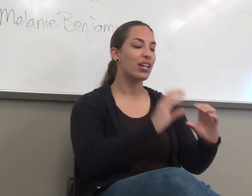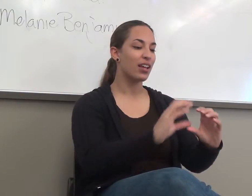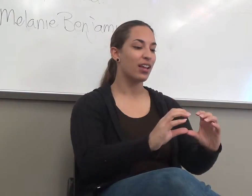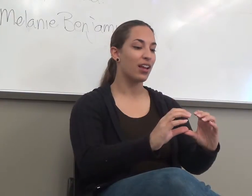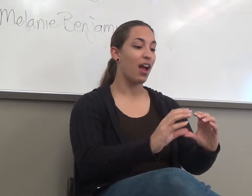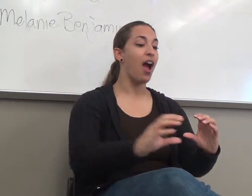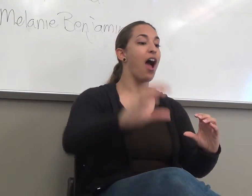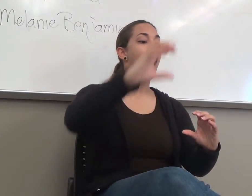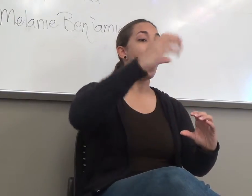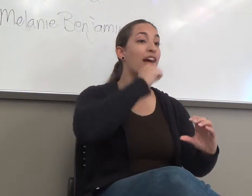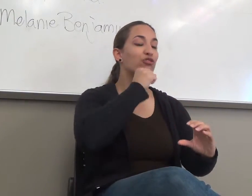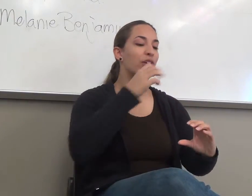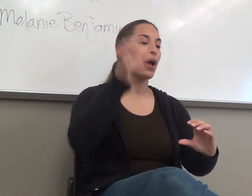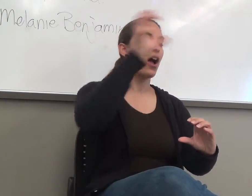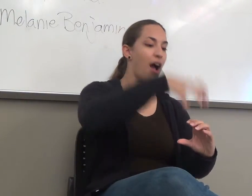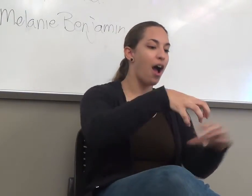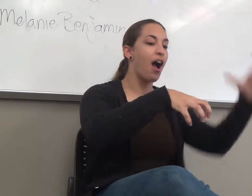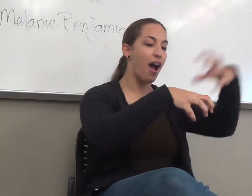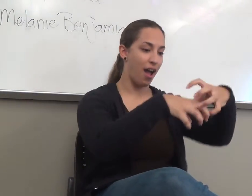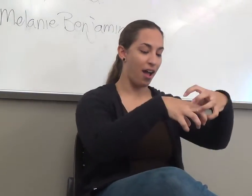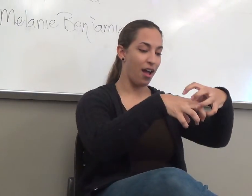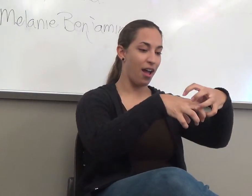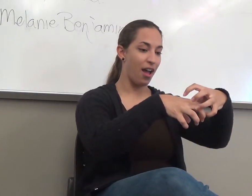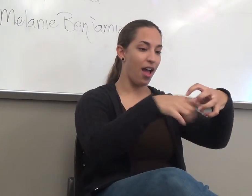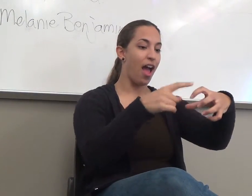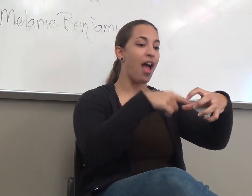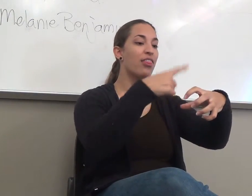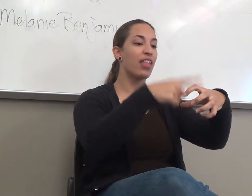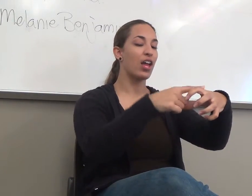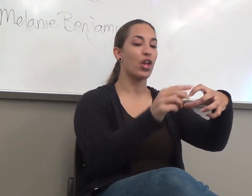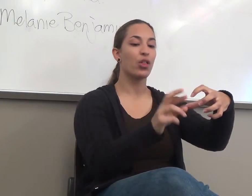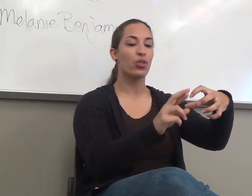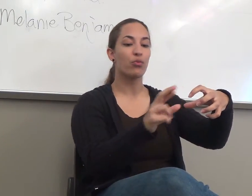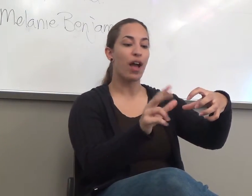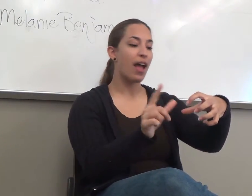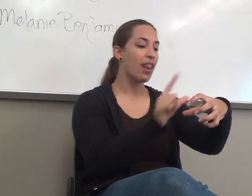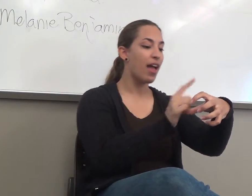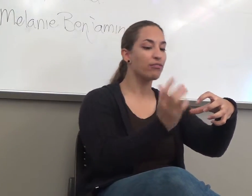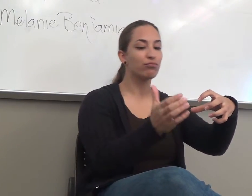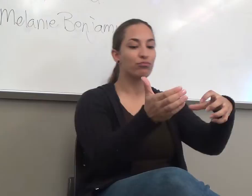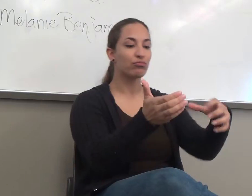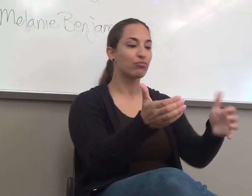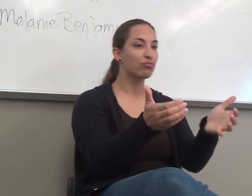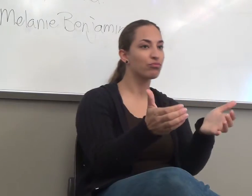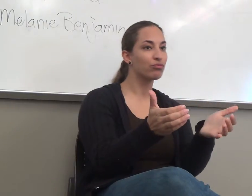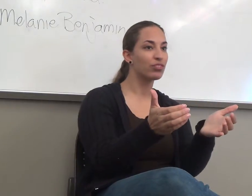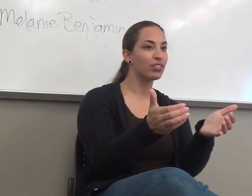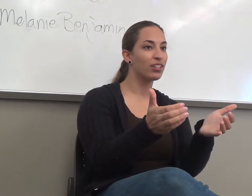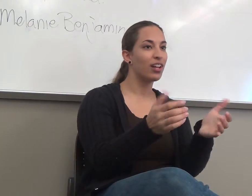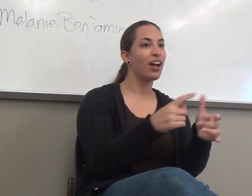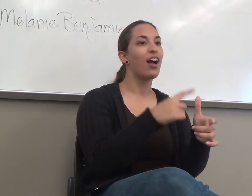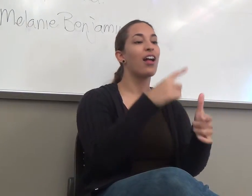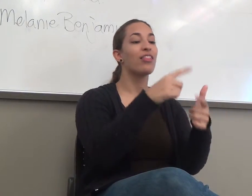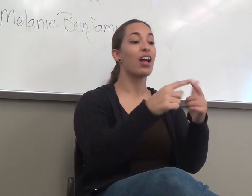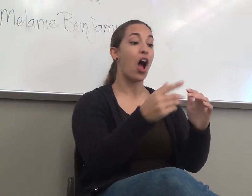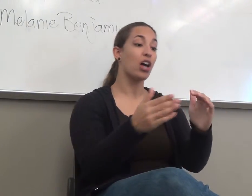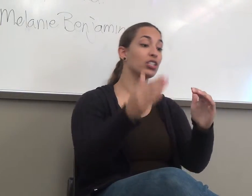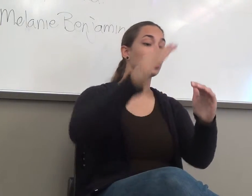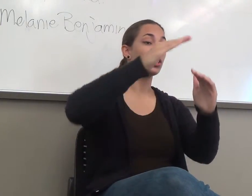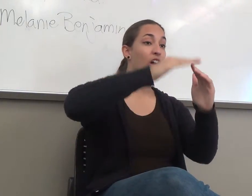cream. Then she describes the right and the left. Okay. On top of that, they're starting